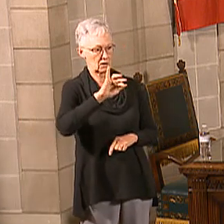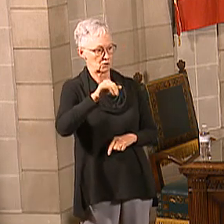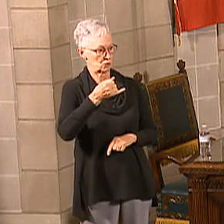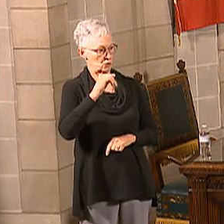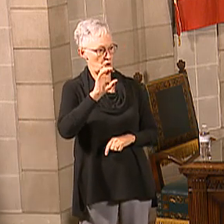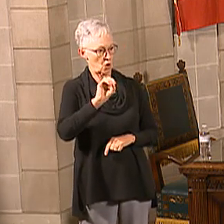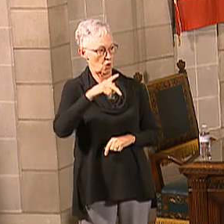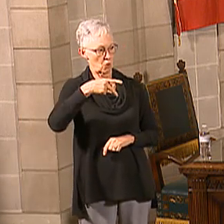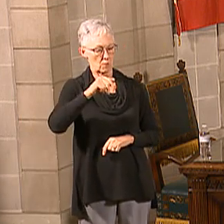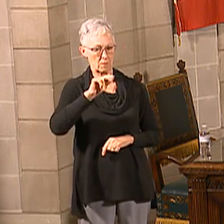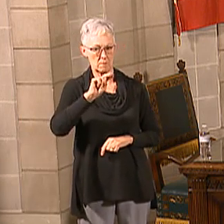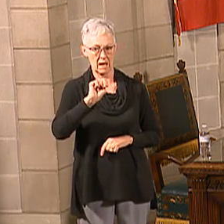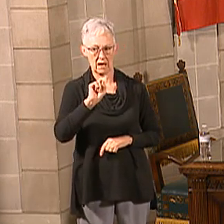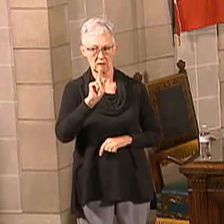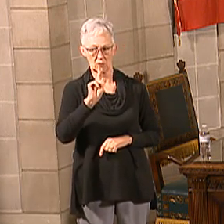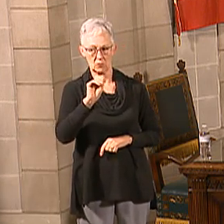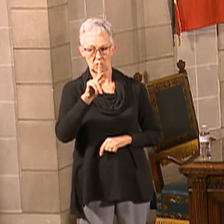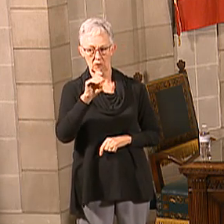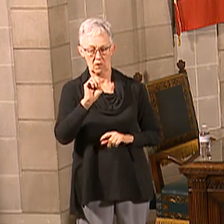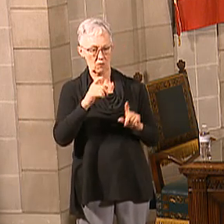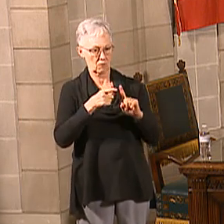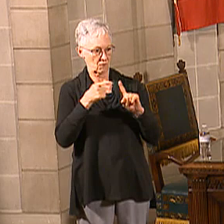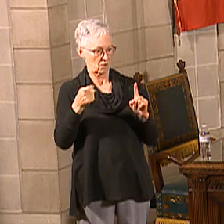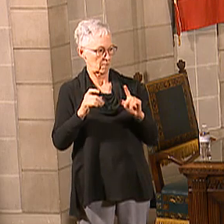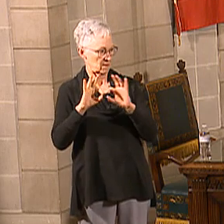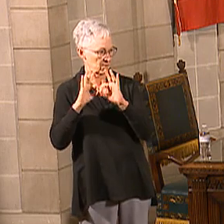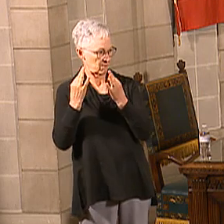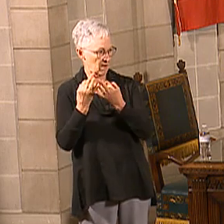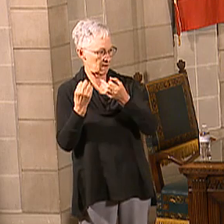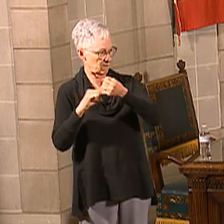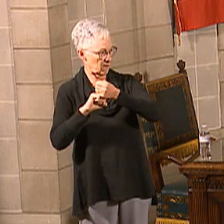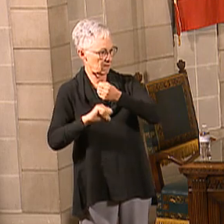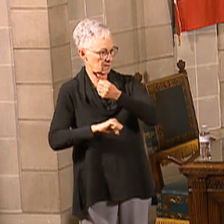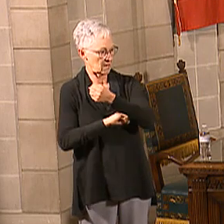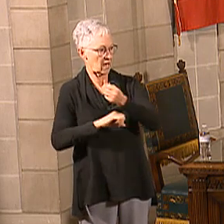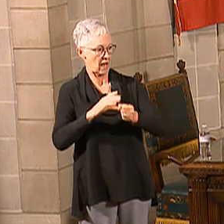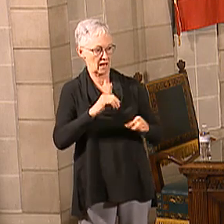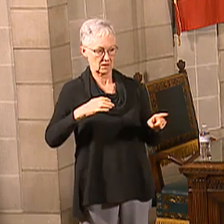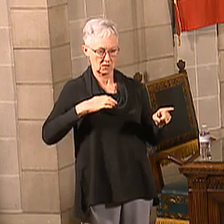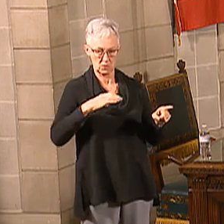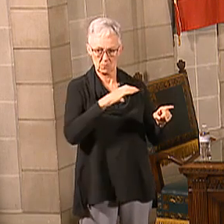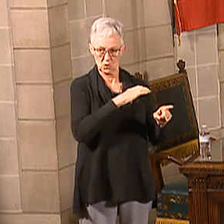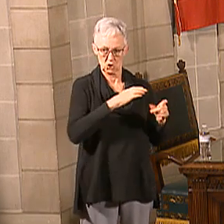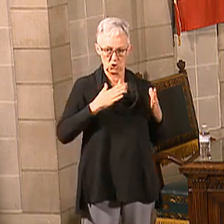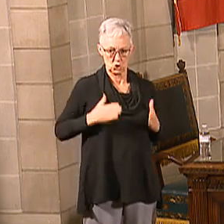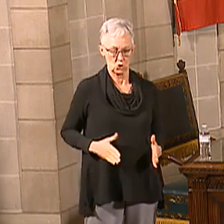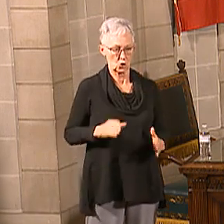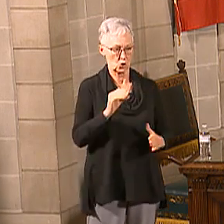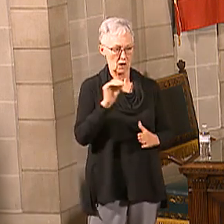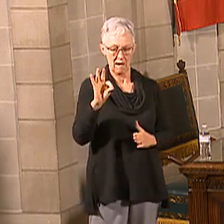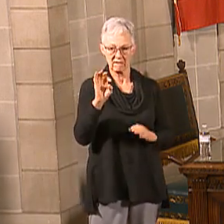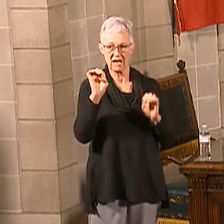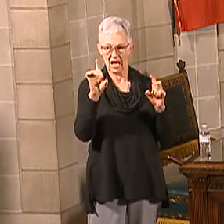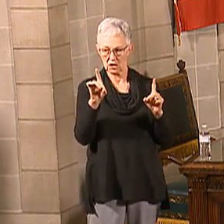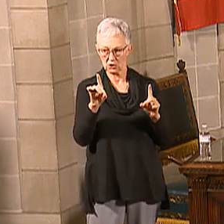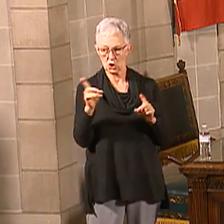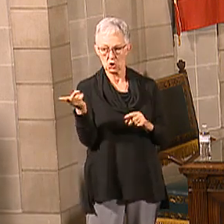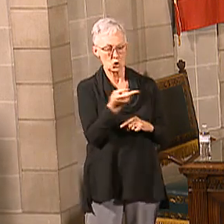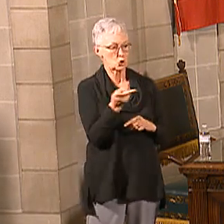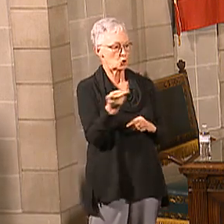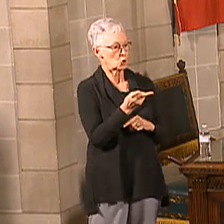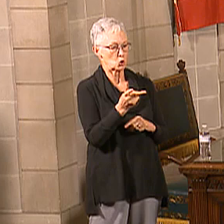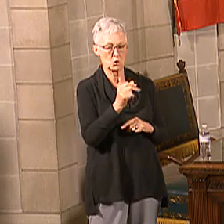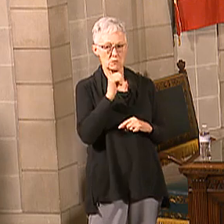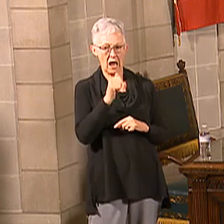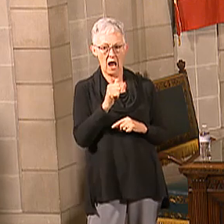and Families Foundation, and then also Commissioner Matt Bloomstead, the Commissioner of Education. They're not actually going to be, the latter two are not going to be speaking, but they'll be here to